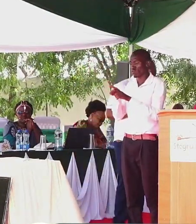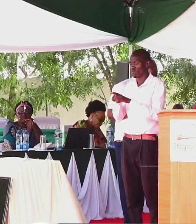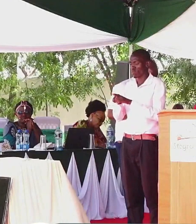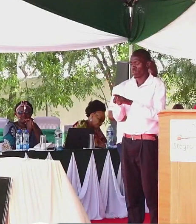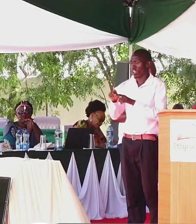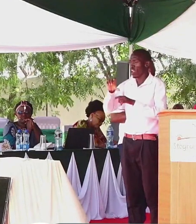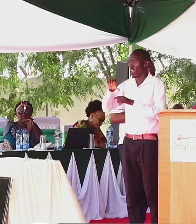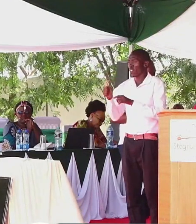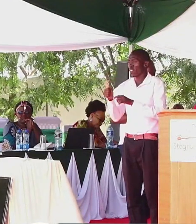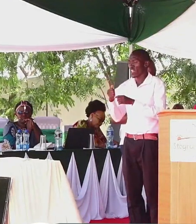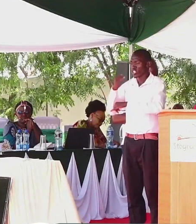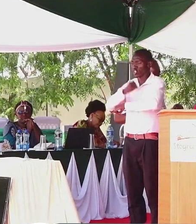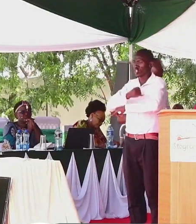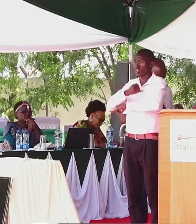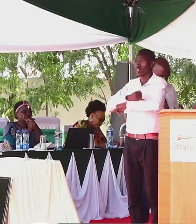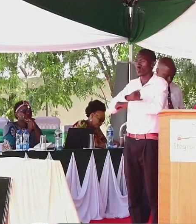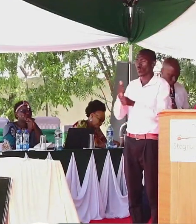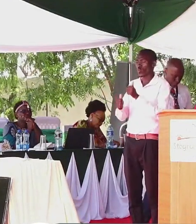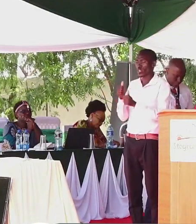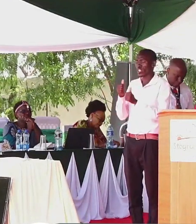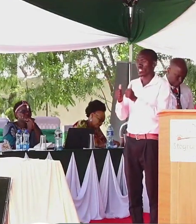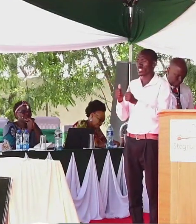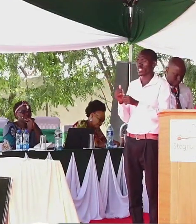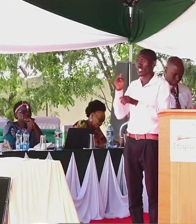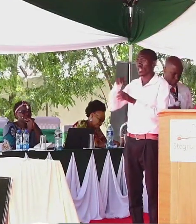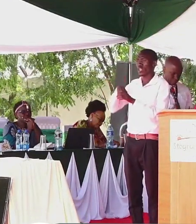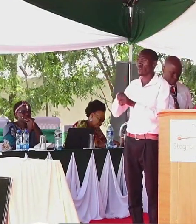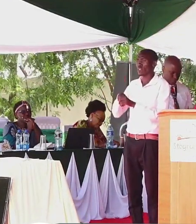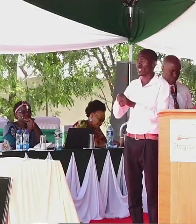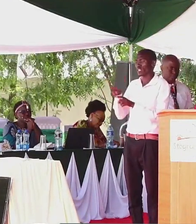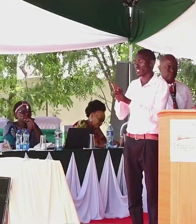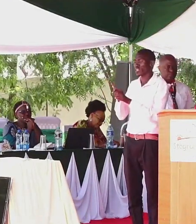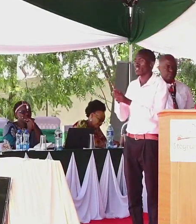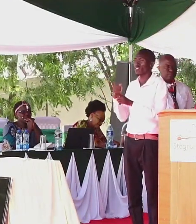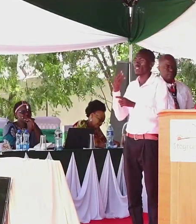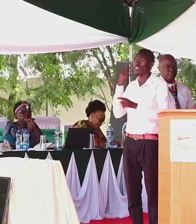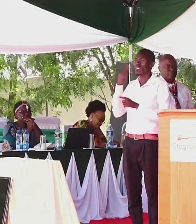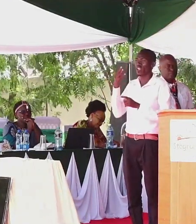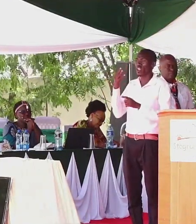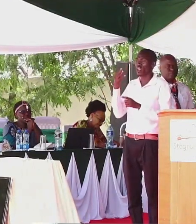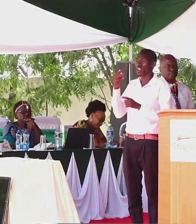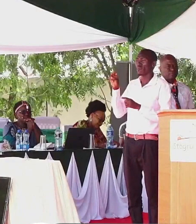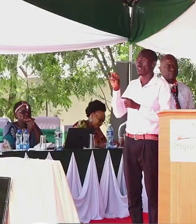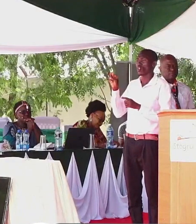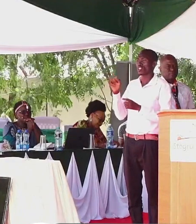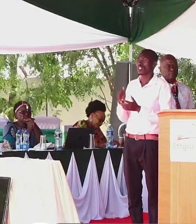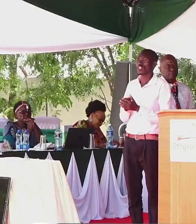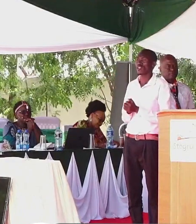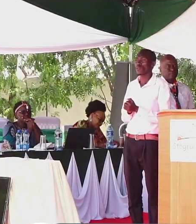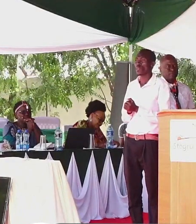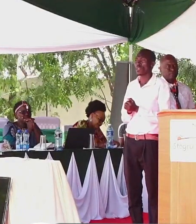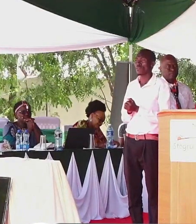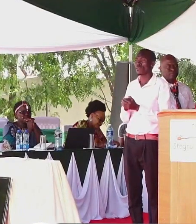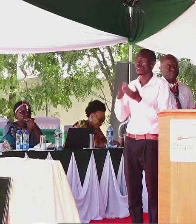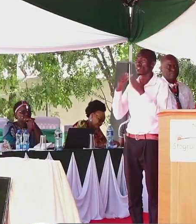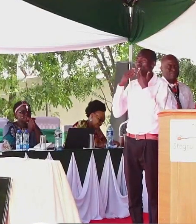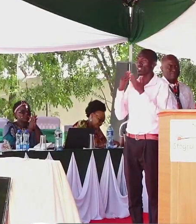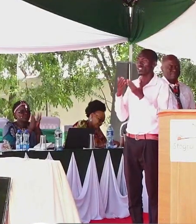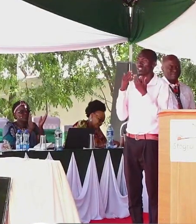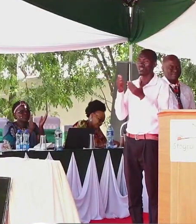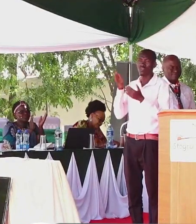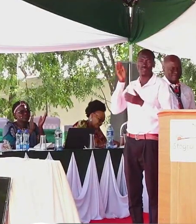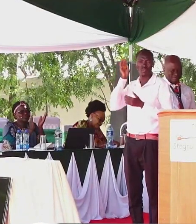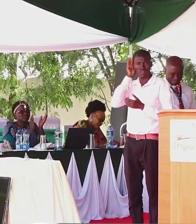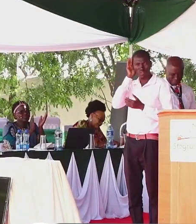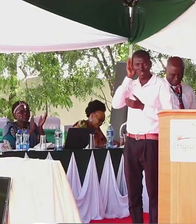institutions, which is coming to 300 million. Thank you for listening,